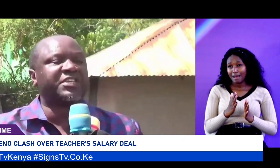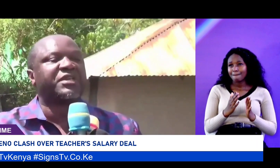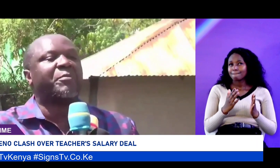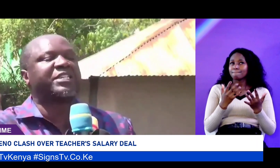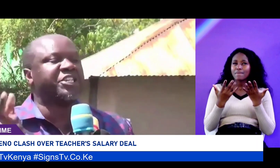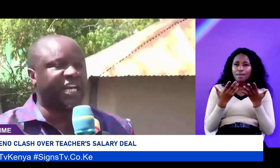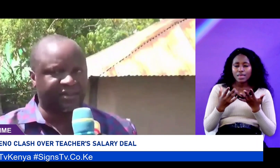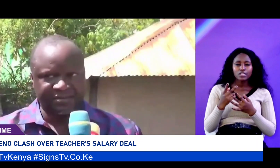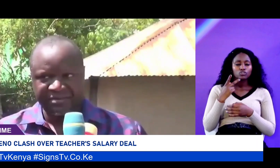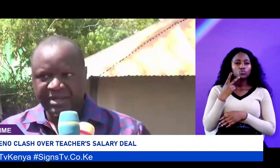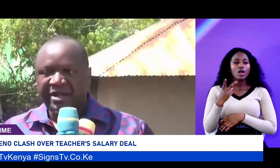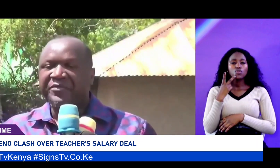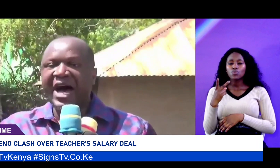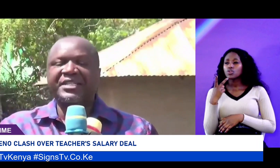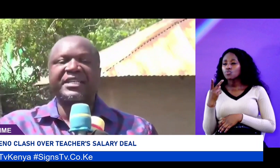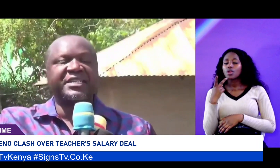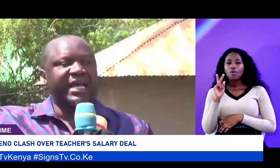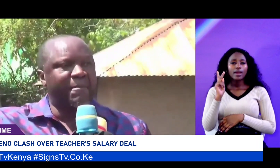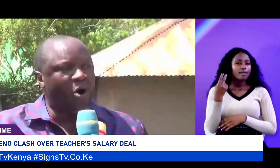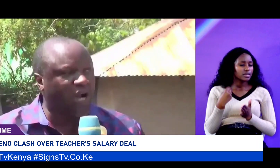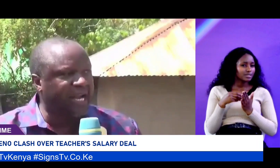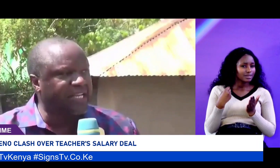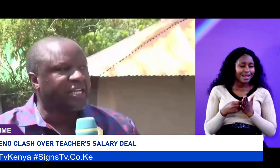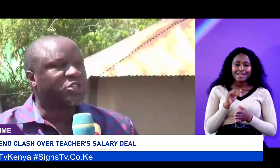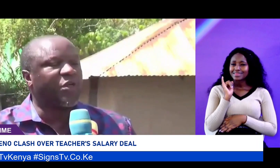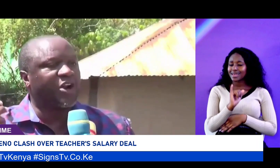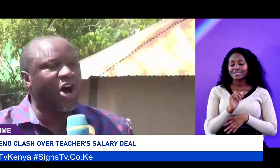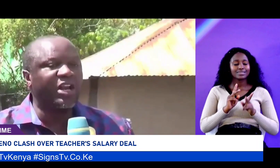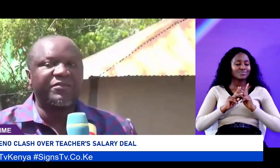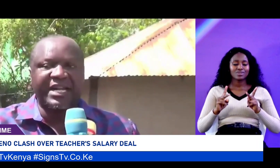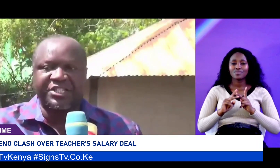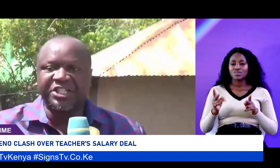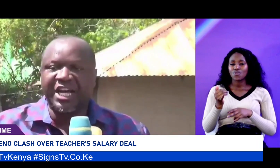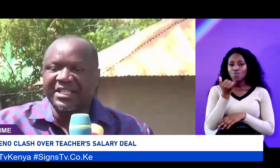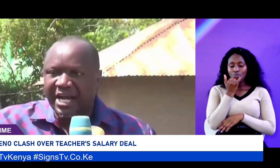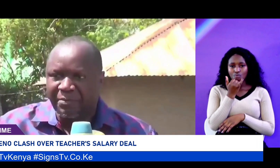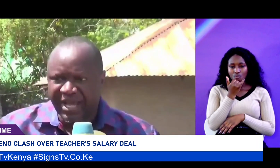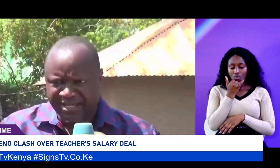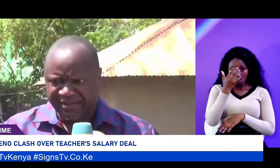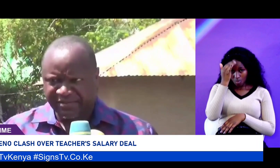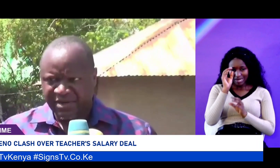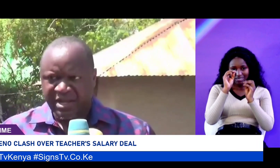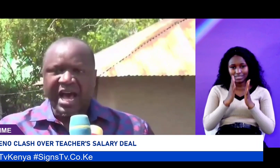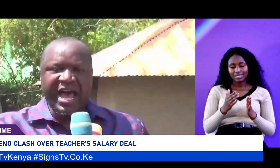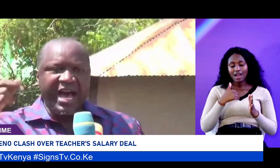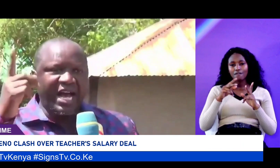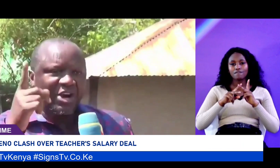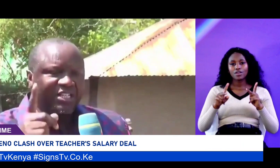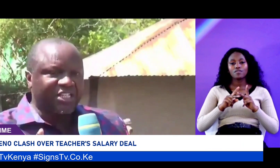shillings per teacher. That is a mockery to the role that teachers are playing. I urge our